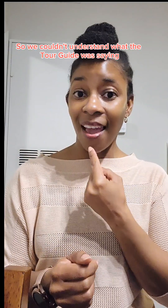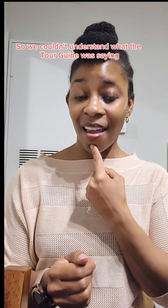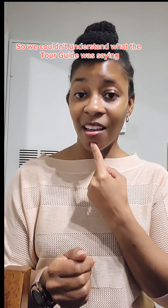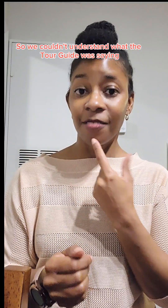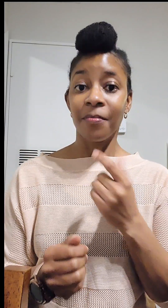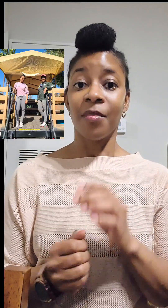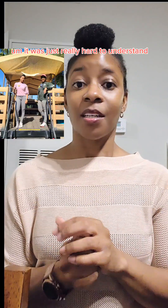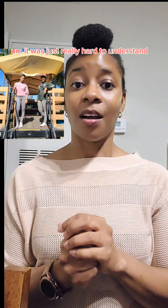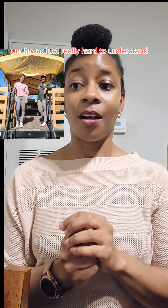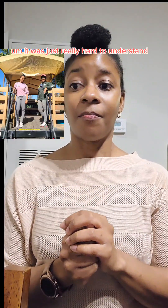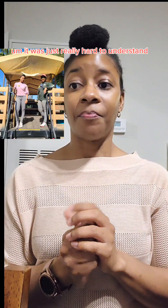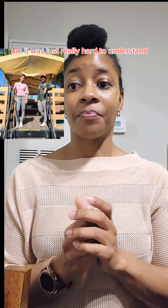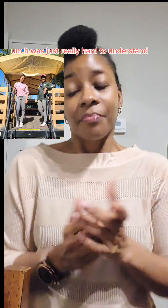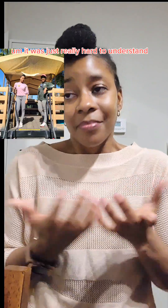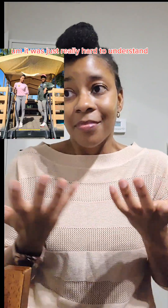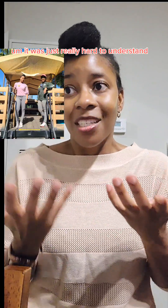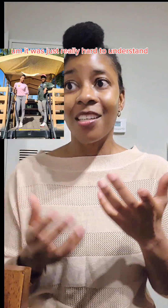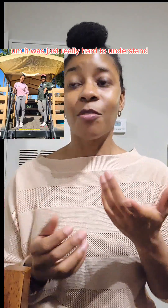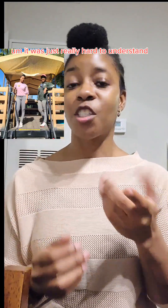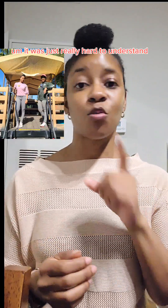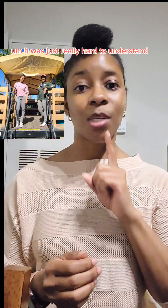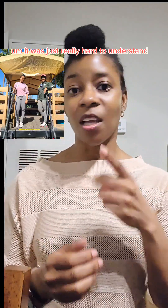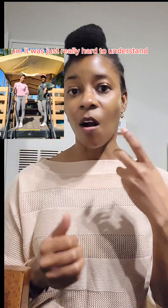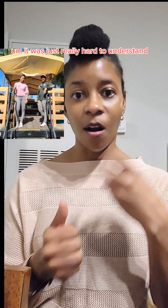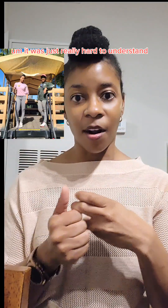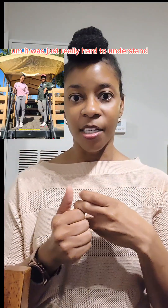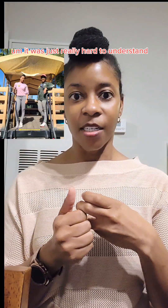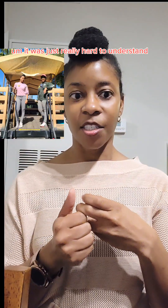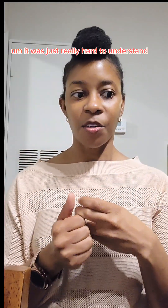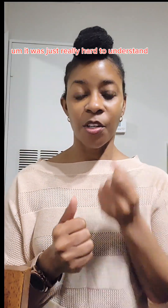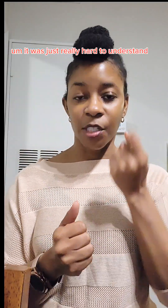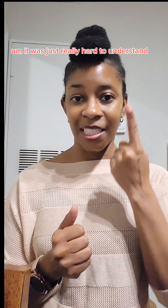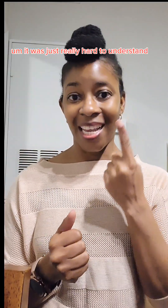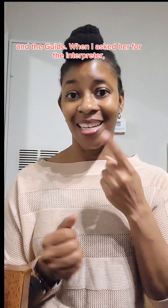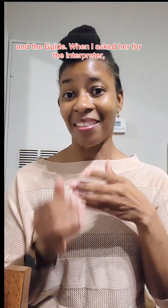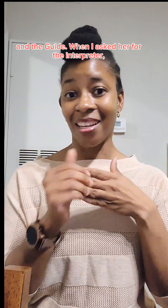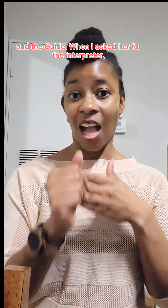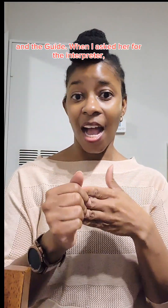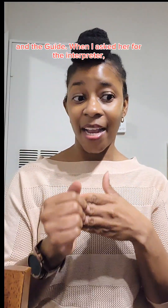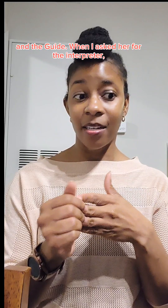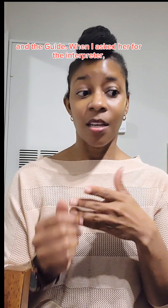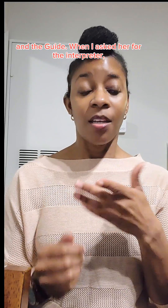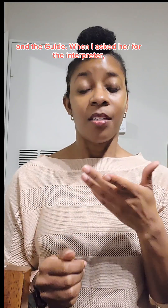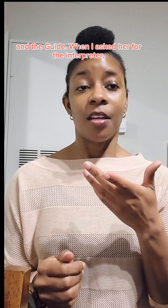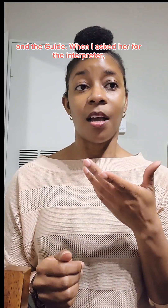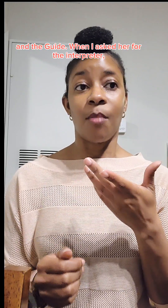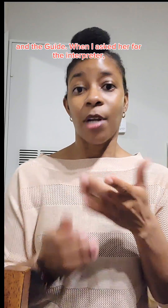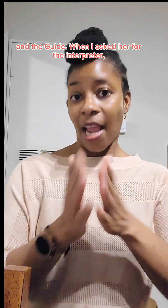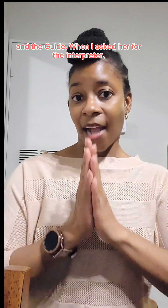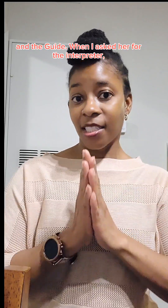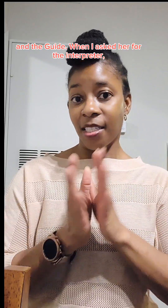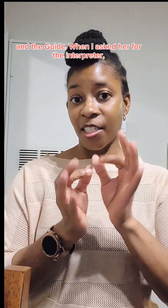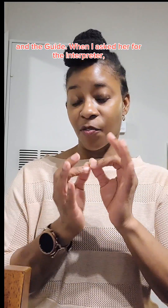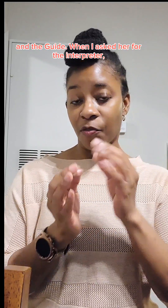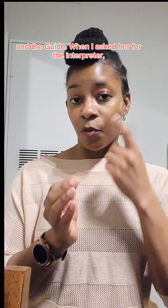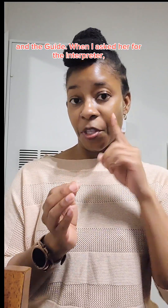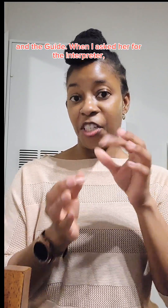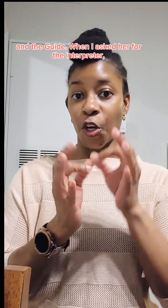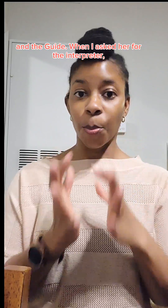saying. It was just really hard to understand. And the guide, when I asked for the interpreter,